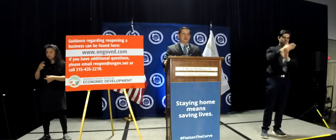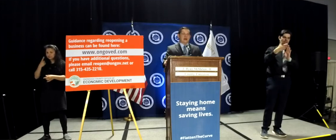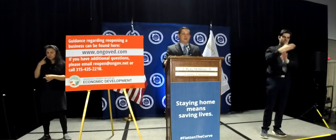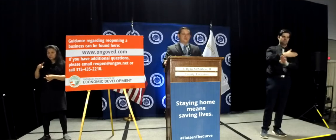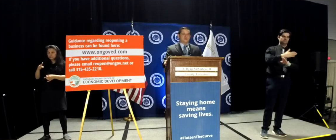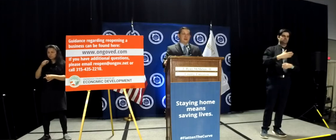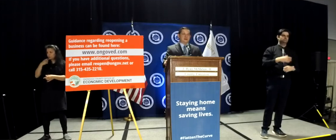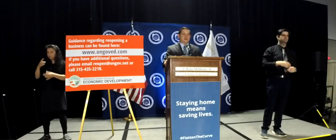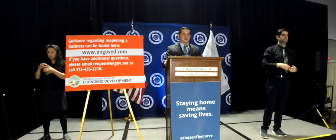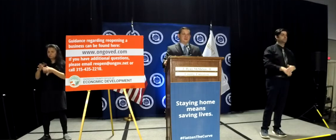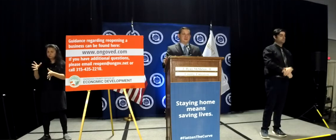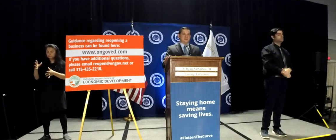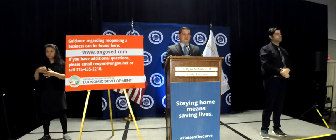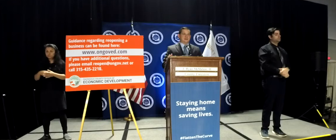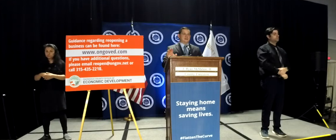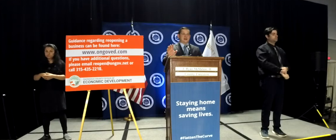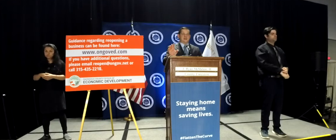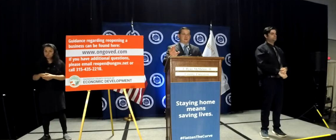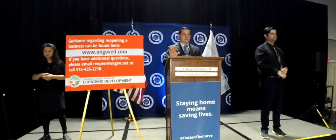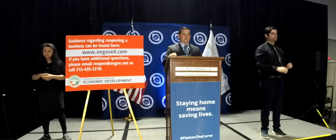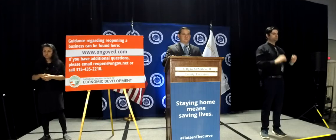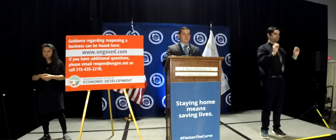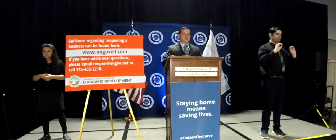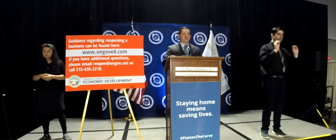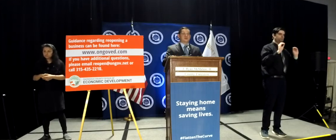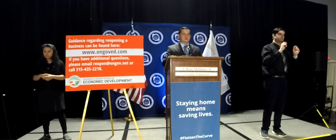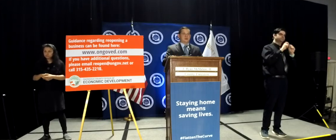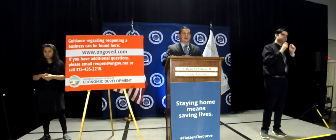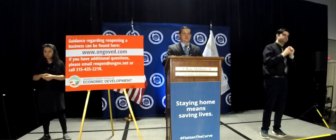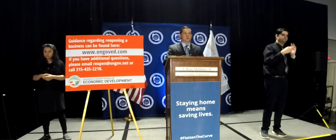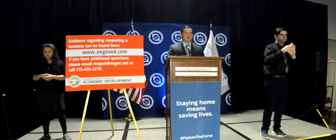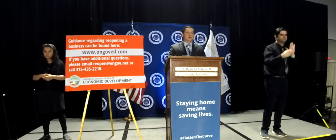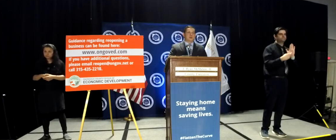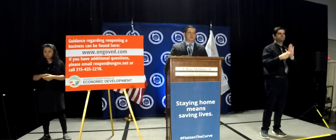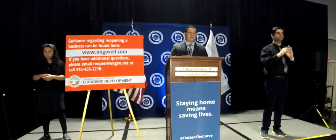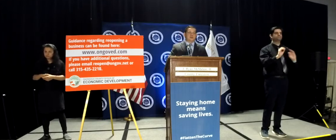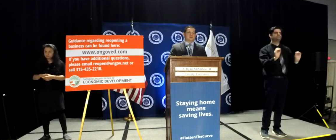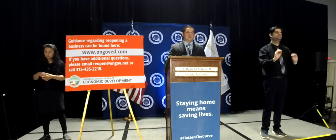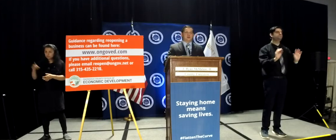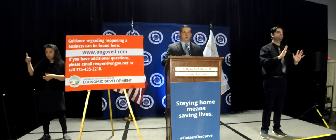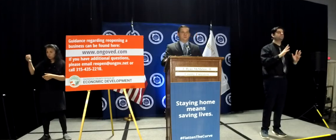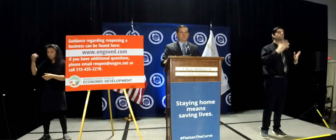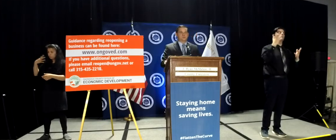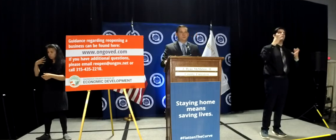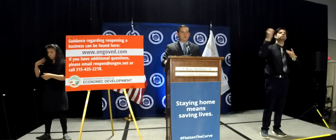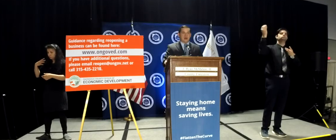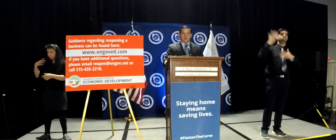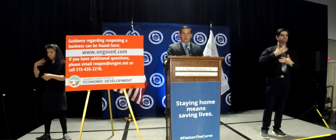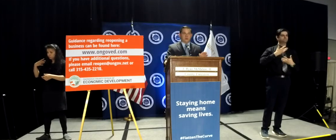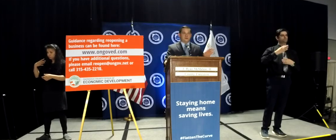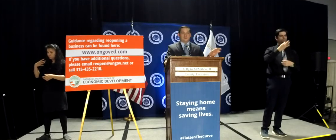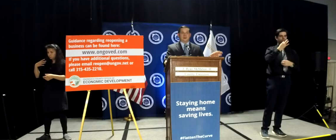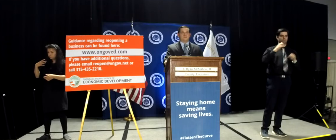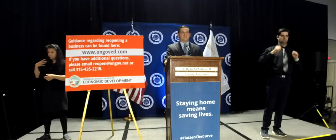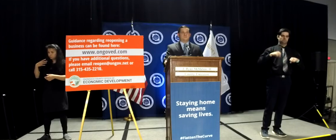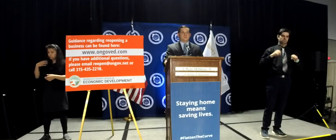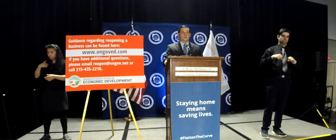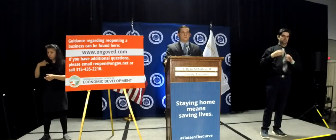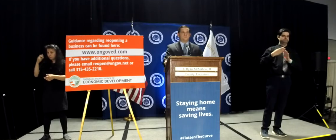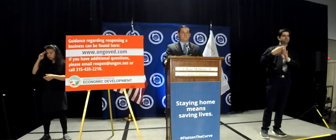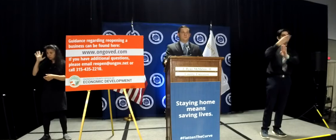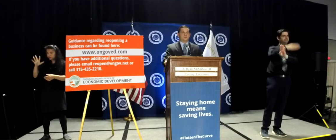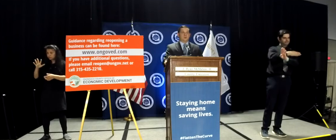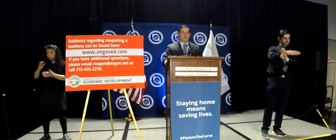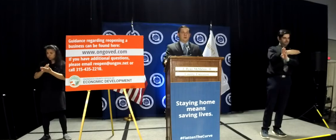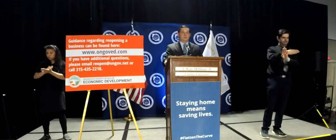everybody acknowledges that getting this guidance out as soon as possible is the best thing to do. Everybody agrees on that.